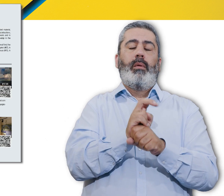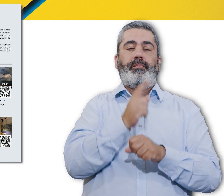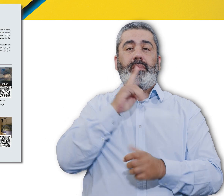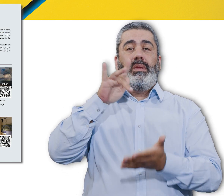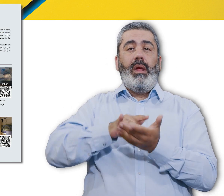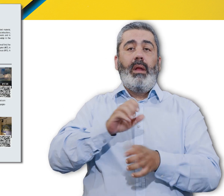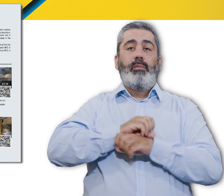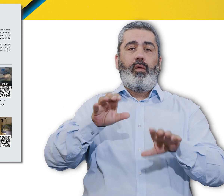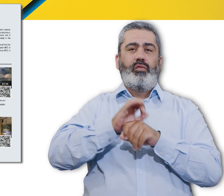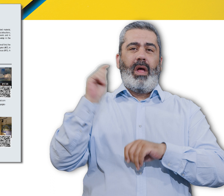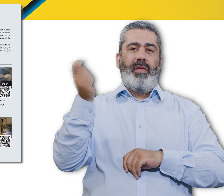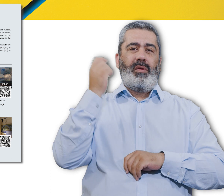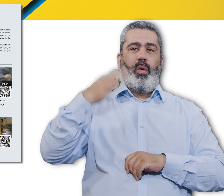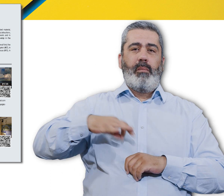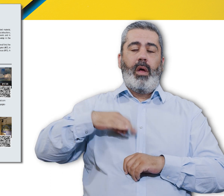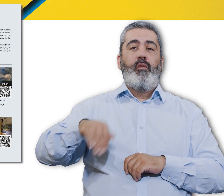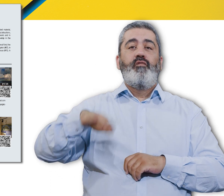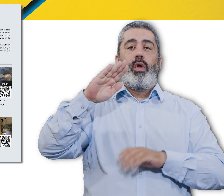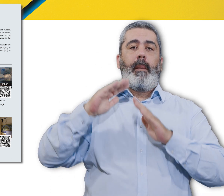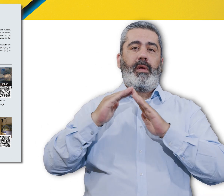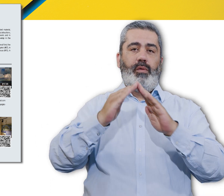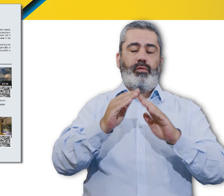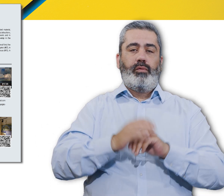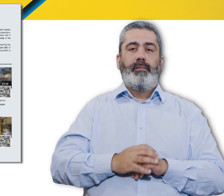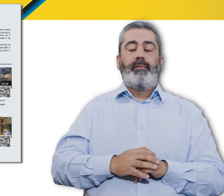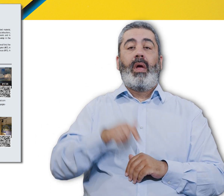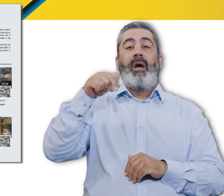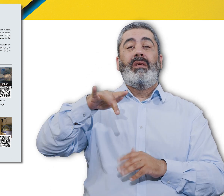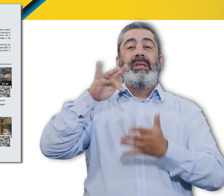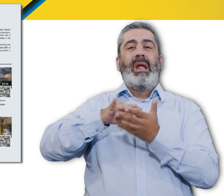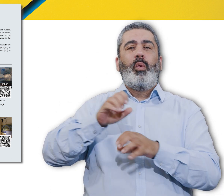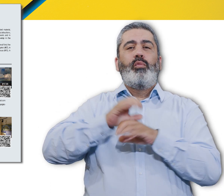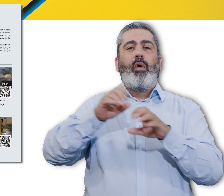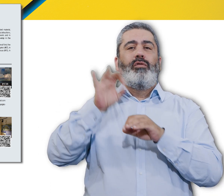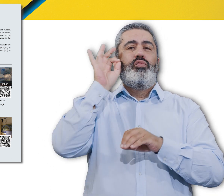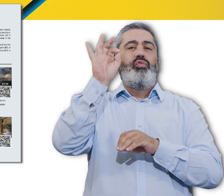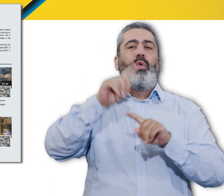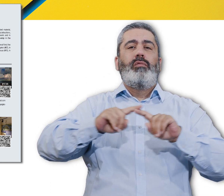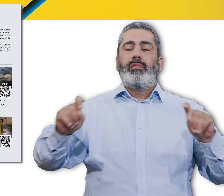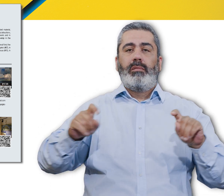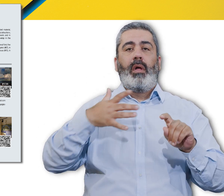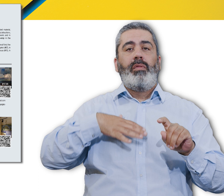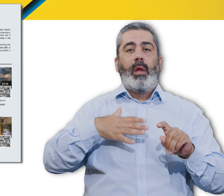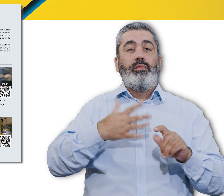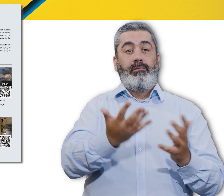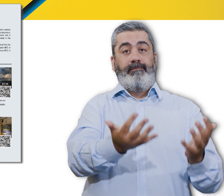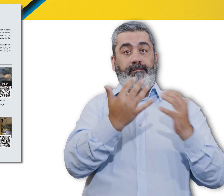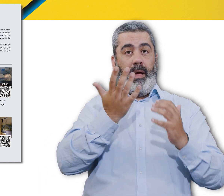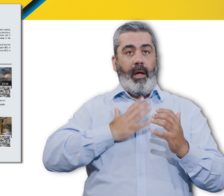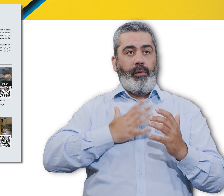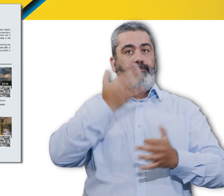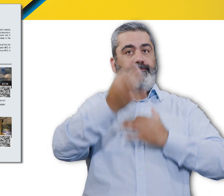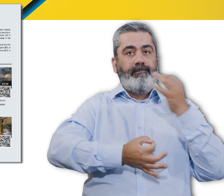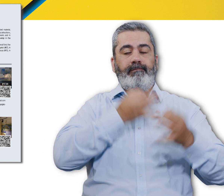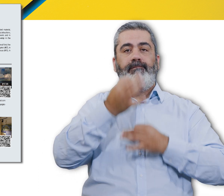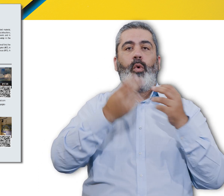Information Centers of the North Pindos National Park. The purpose of the operation of the information centers is to introduce visitors to the important ecological